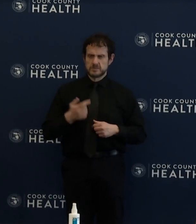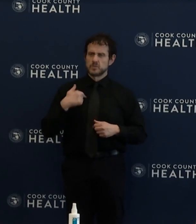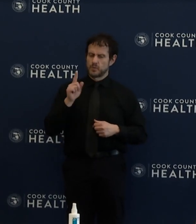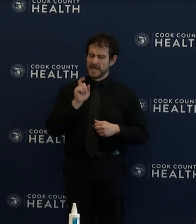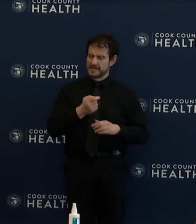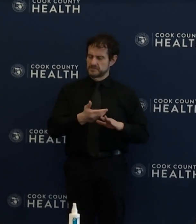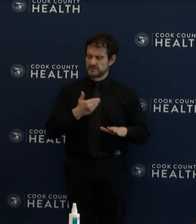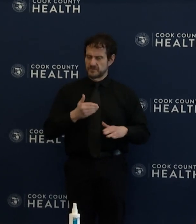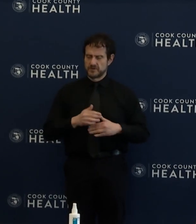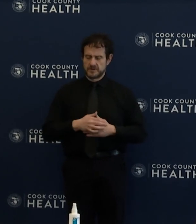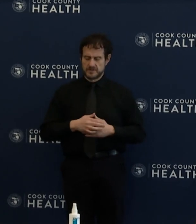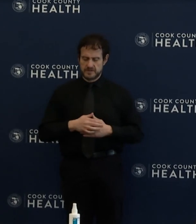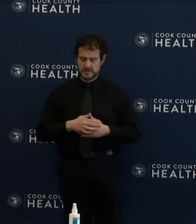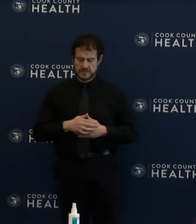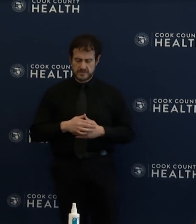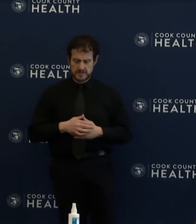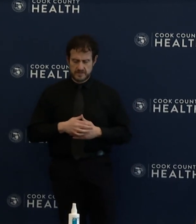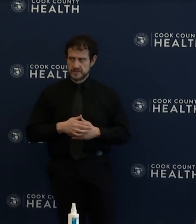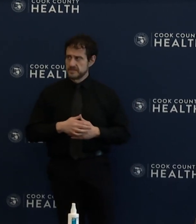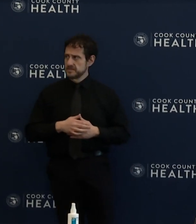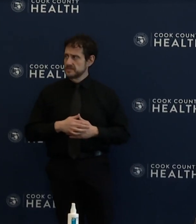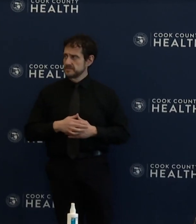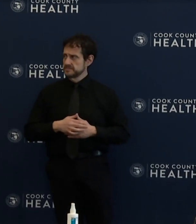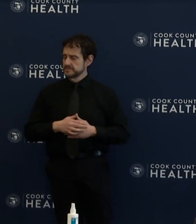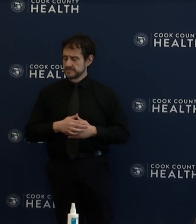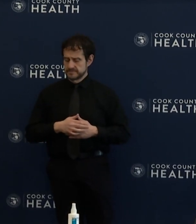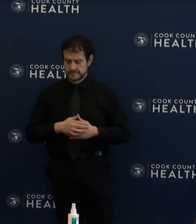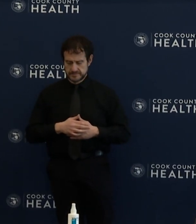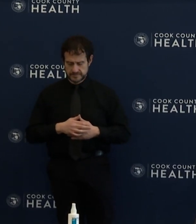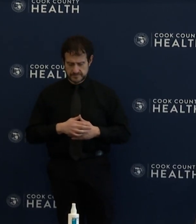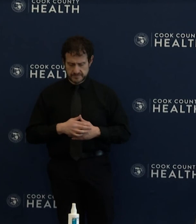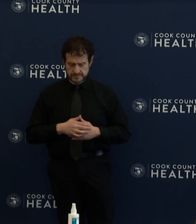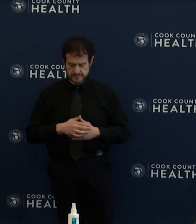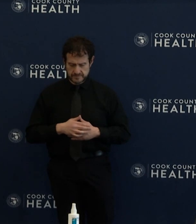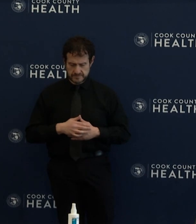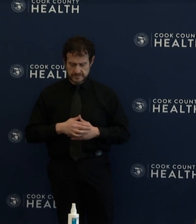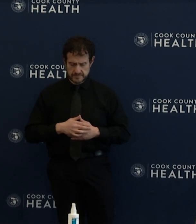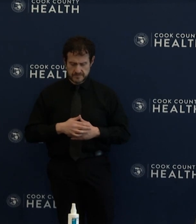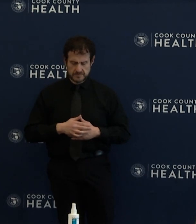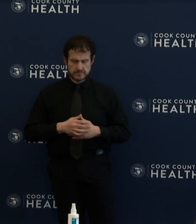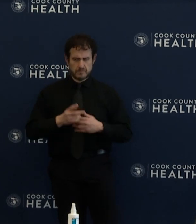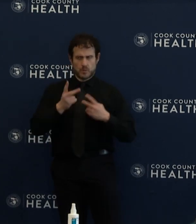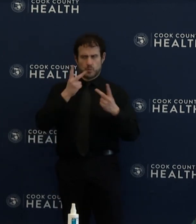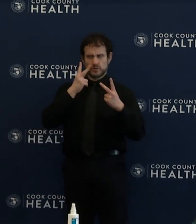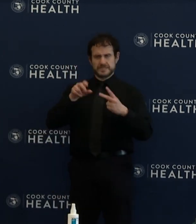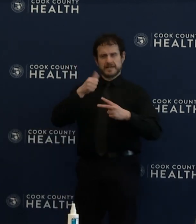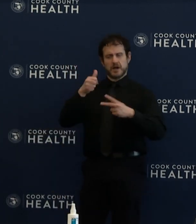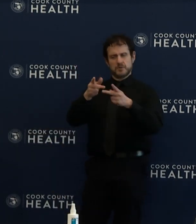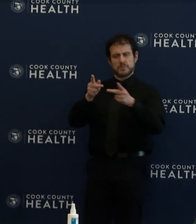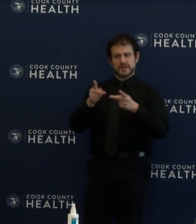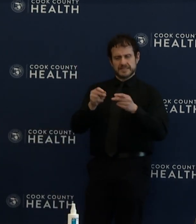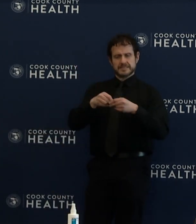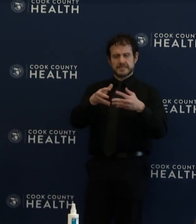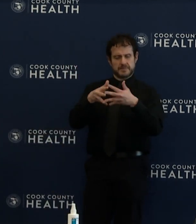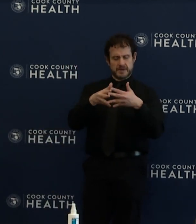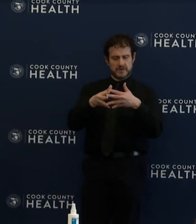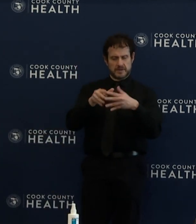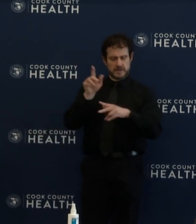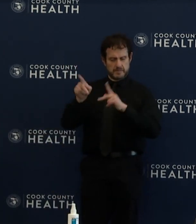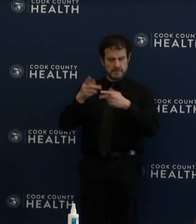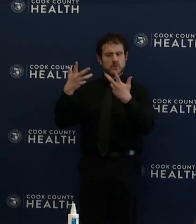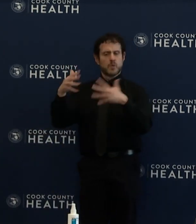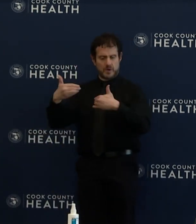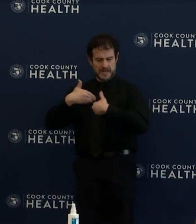earlier. We're getting some pictures in from other parts of the country where there are people already